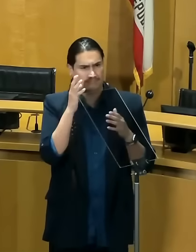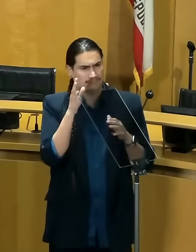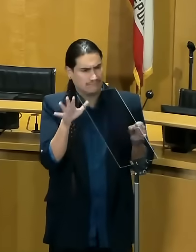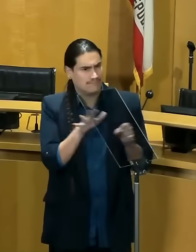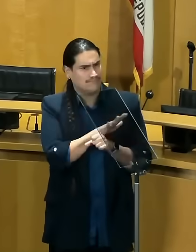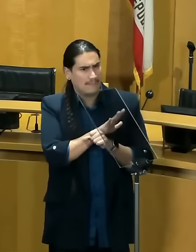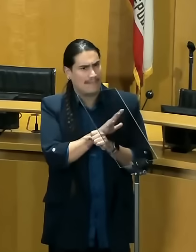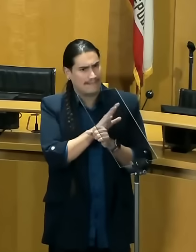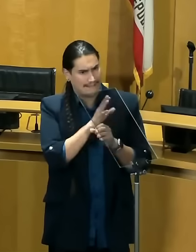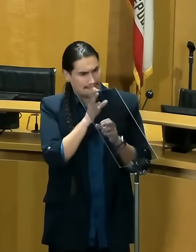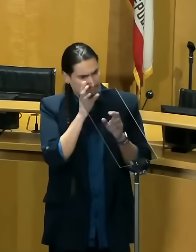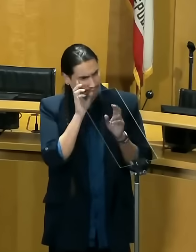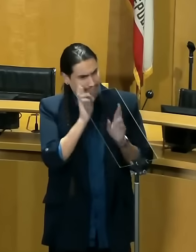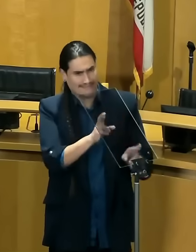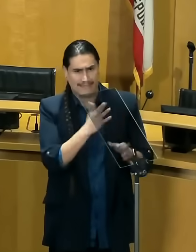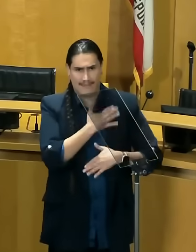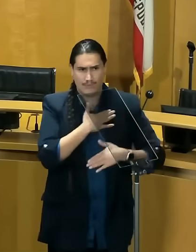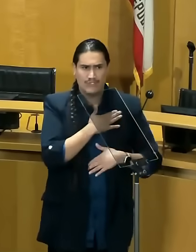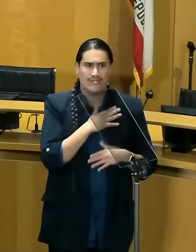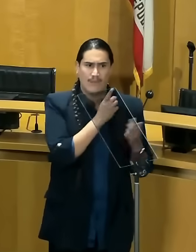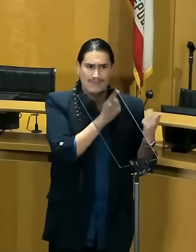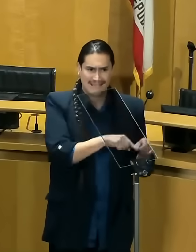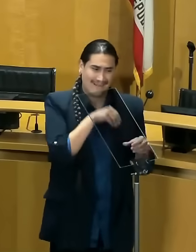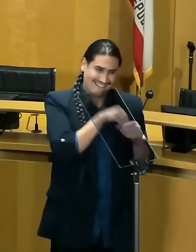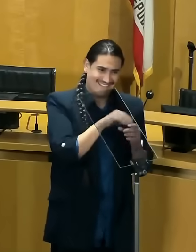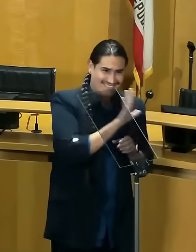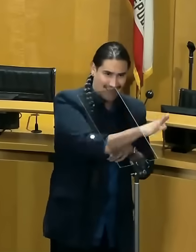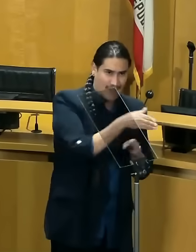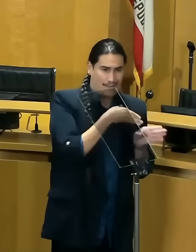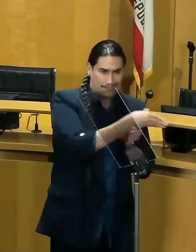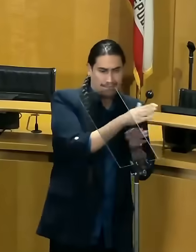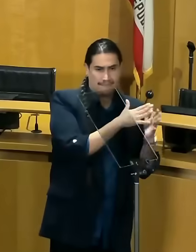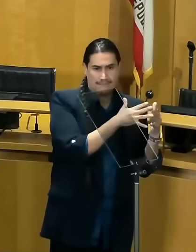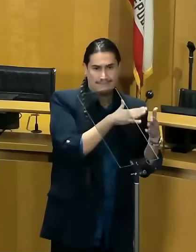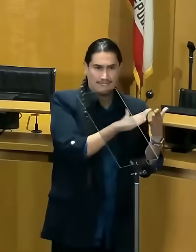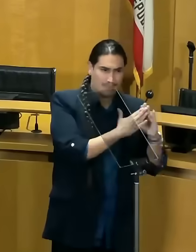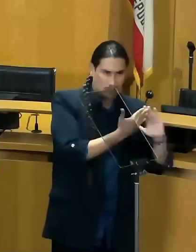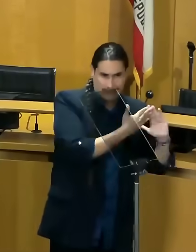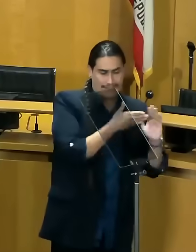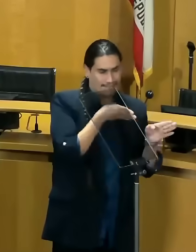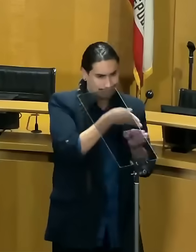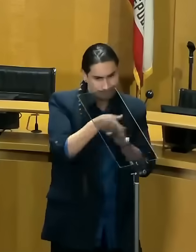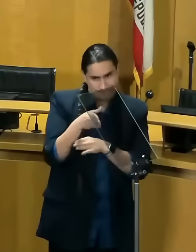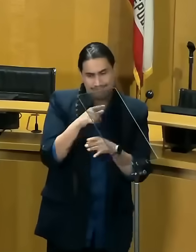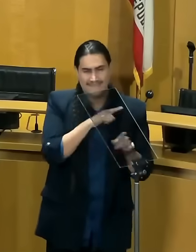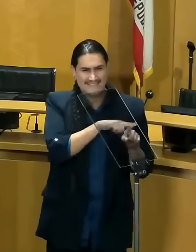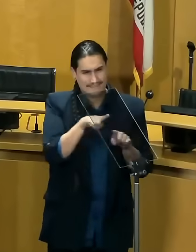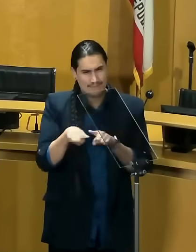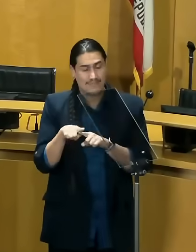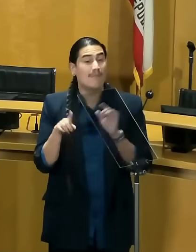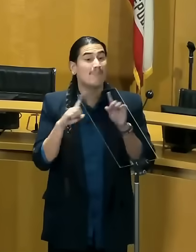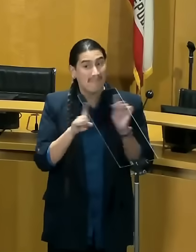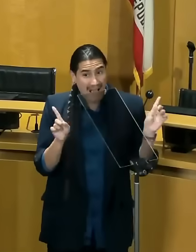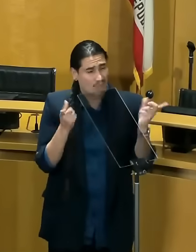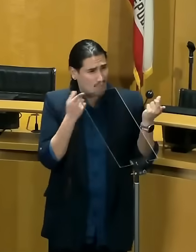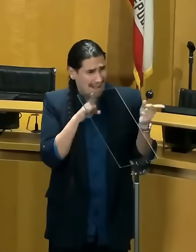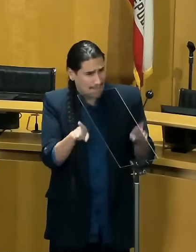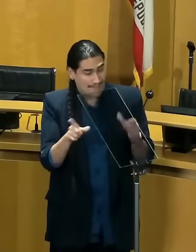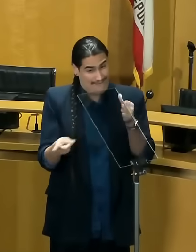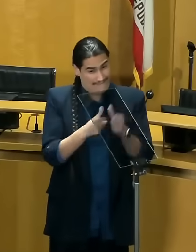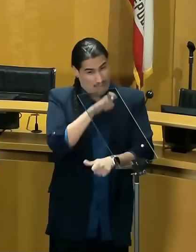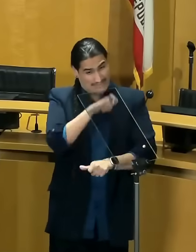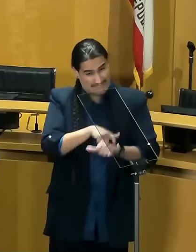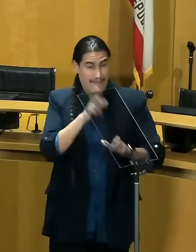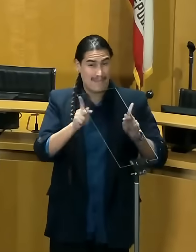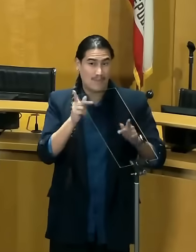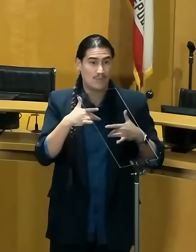was happening in that community and why it was important. And for the first time, people who were